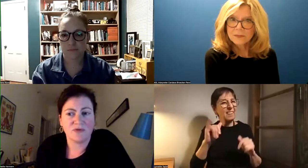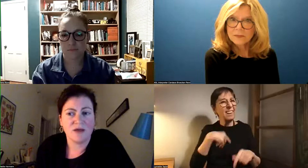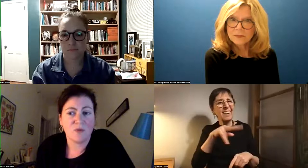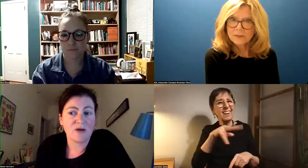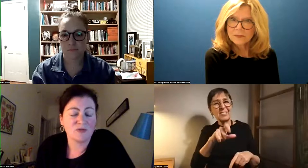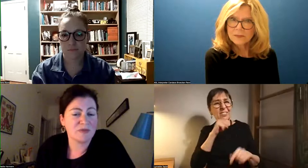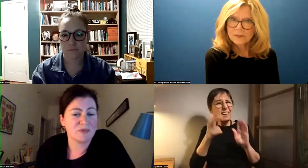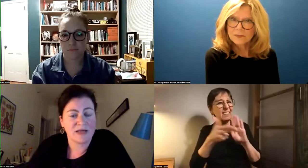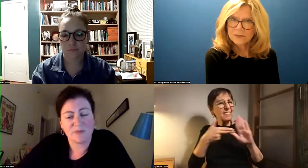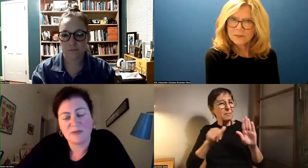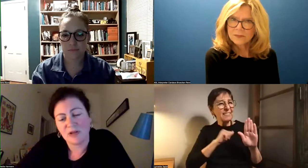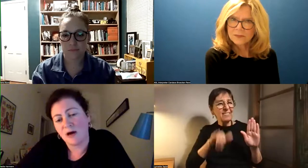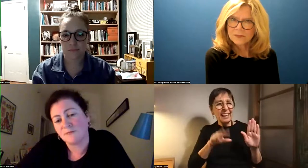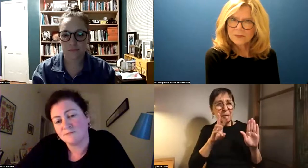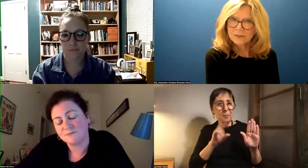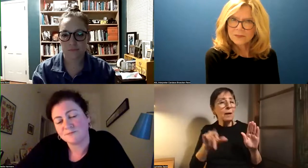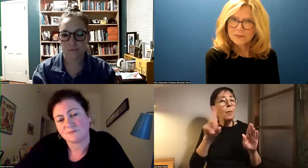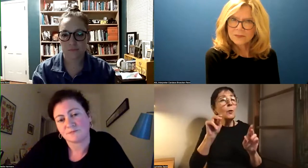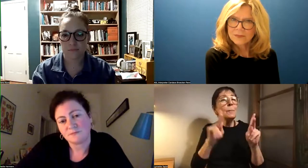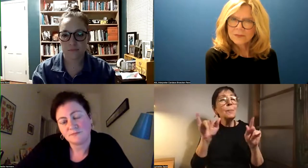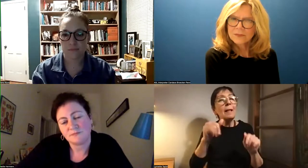myself. Where do people like me belong?